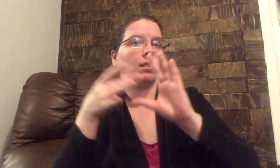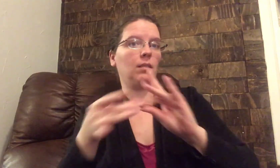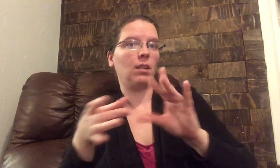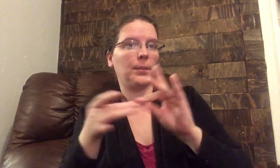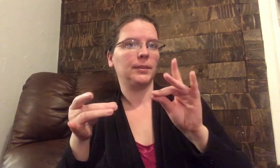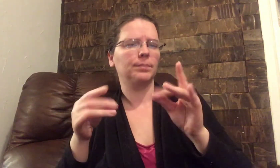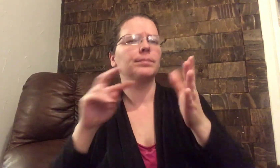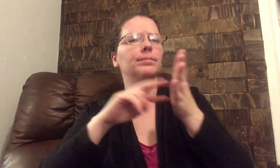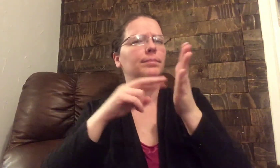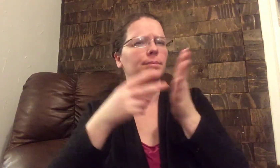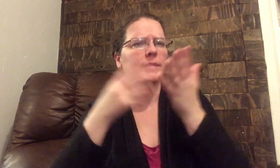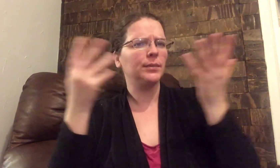comment.